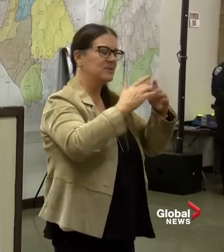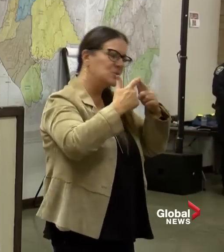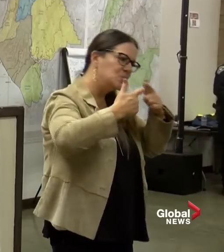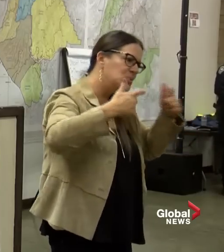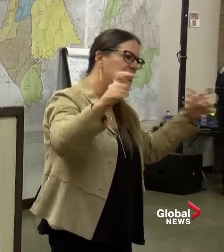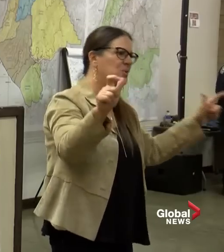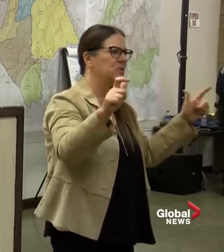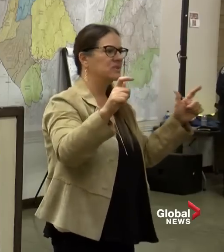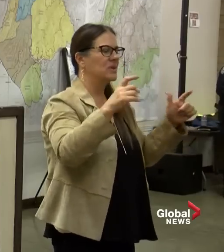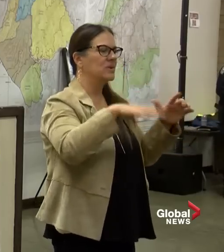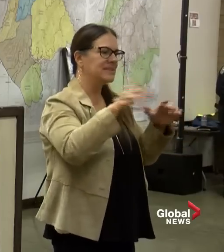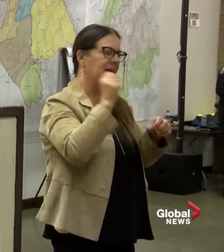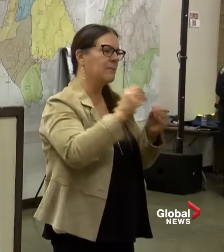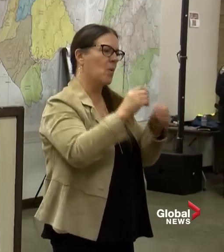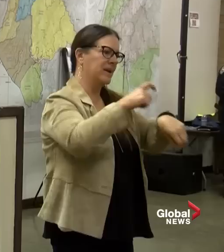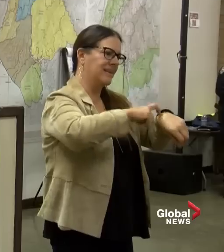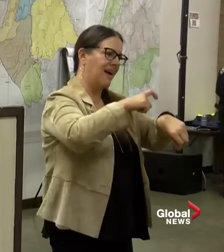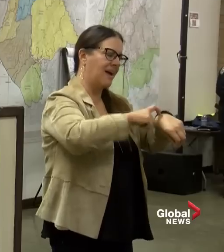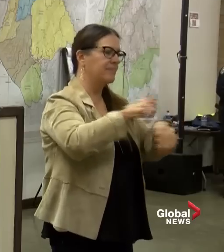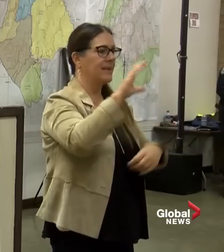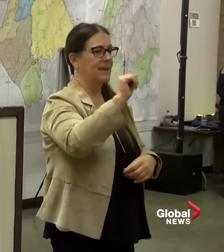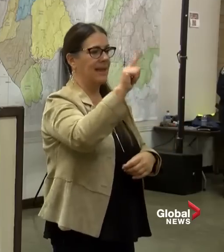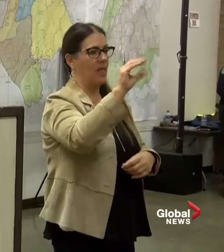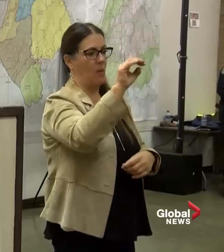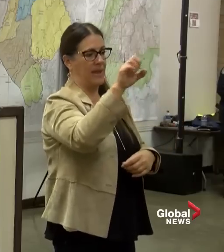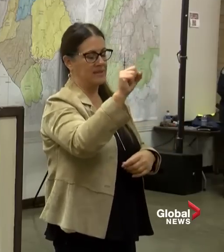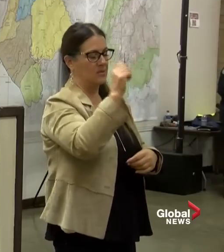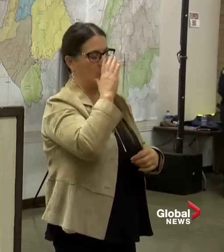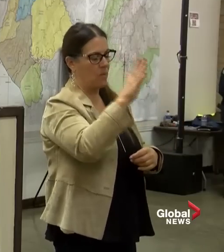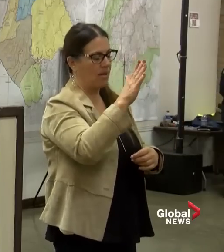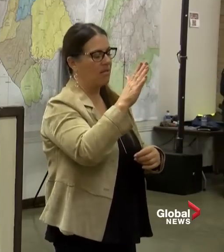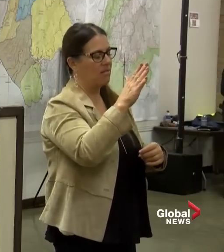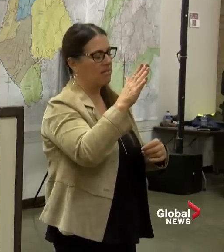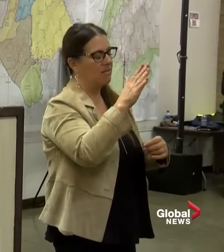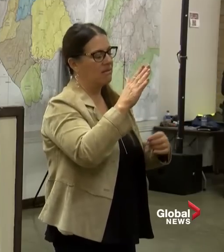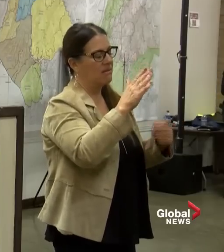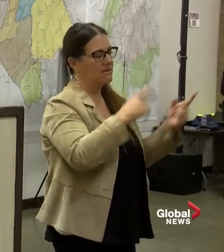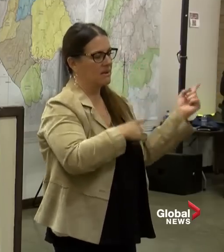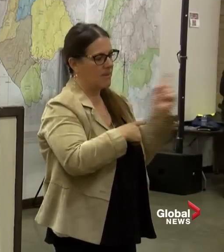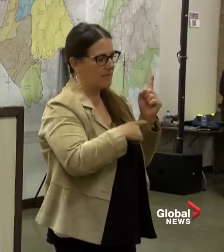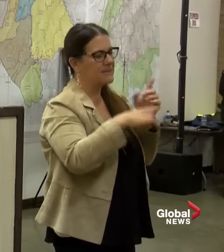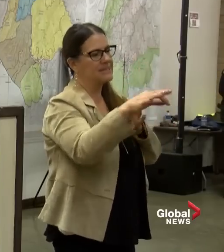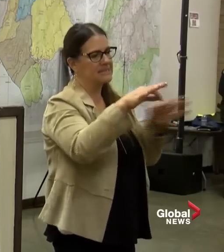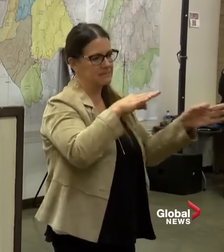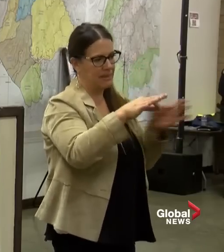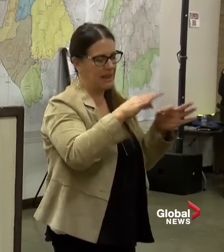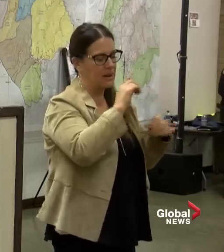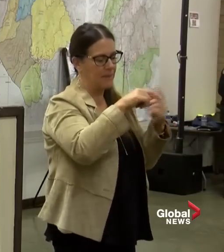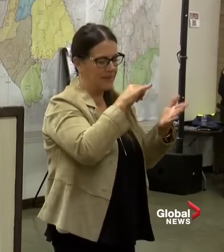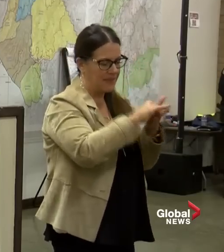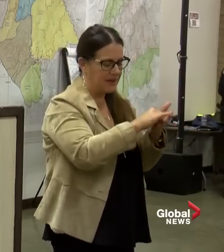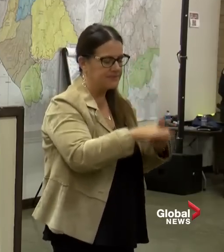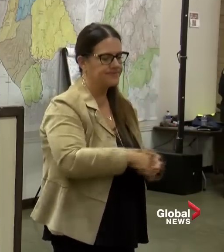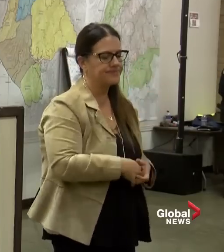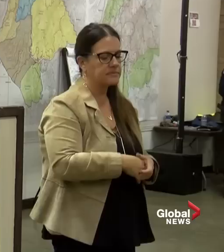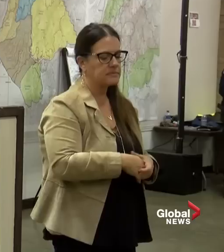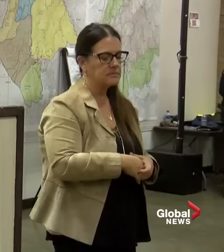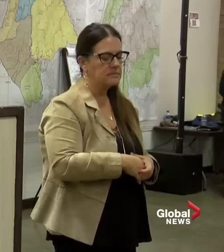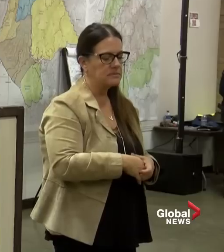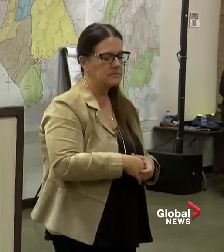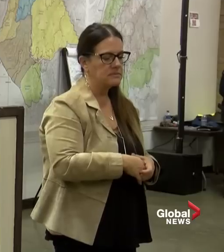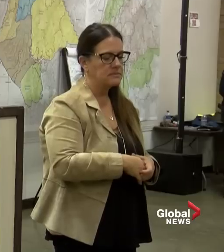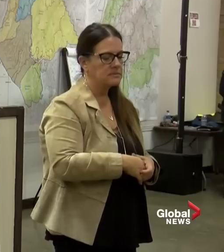take a while. Cal OES will address that for you shortly. One of the most pressing concerns that I hear